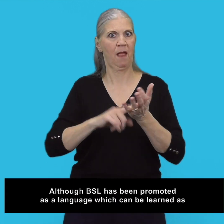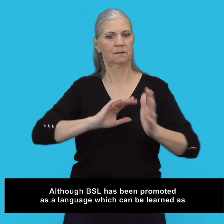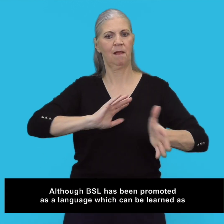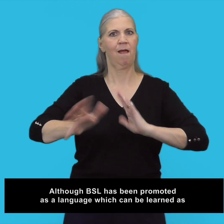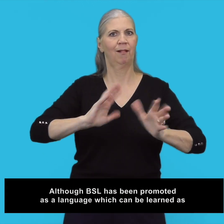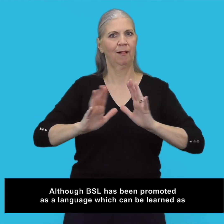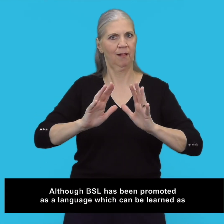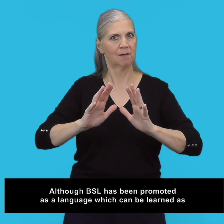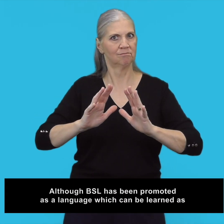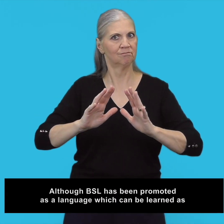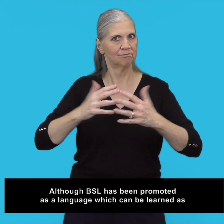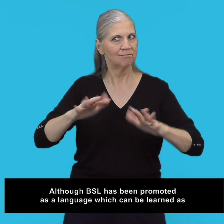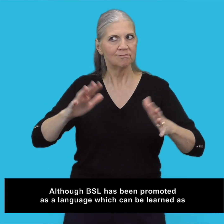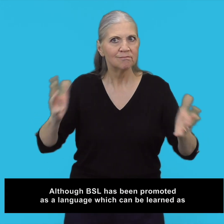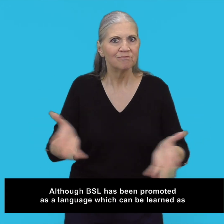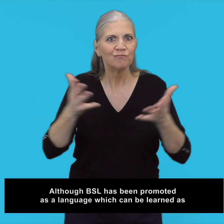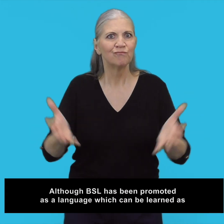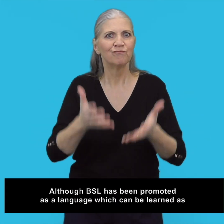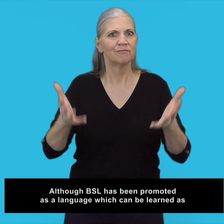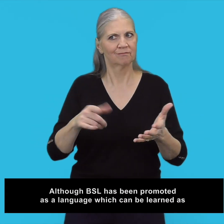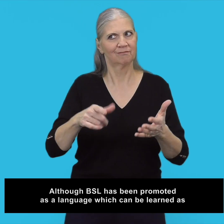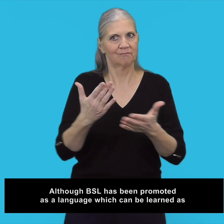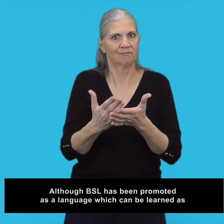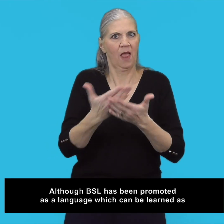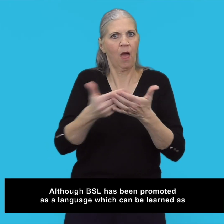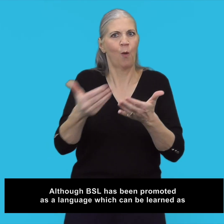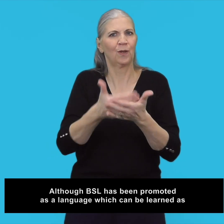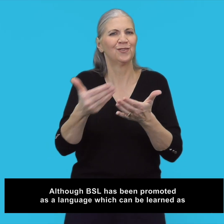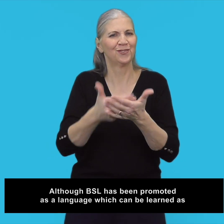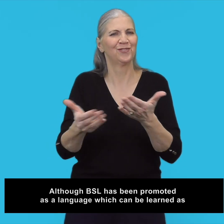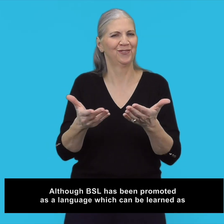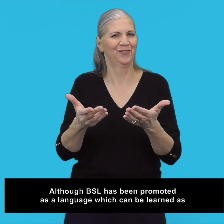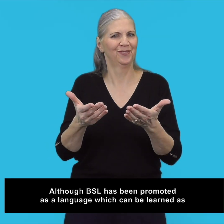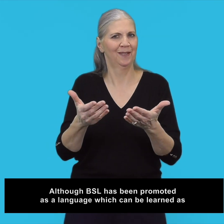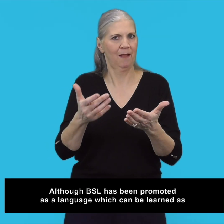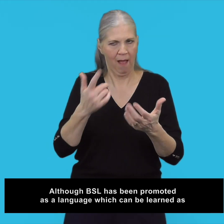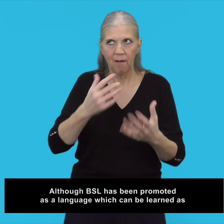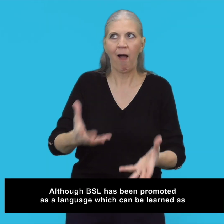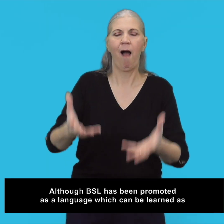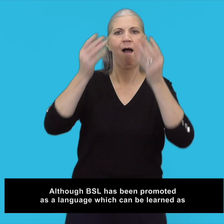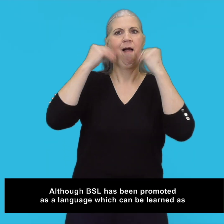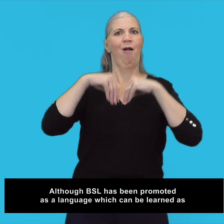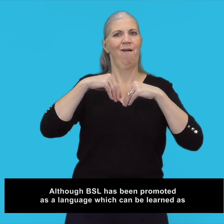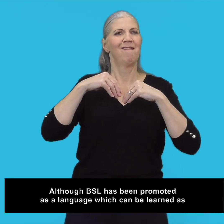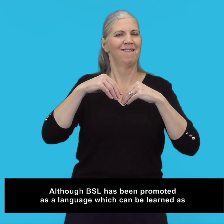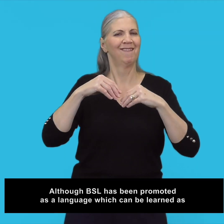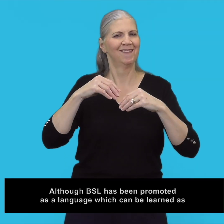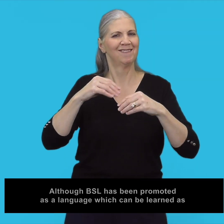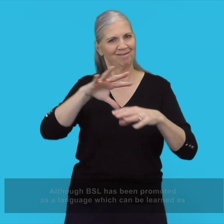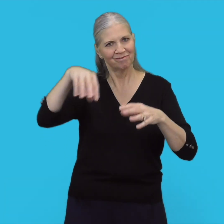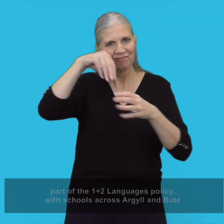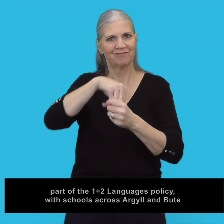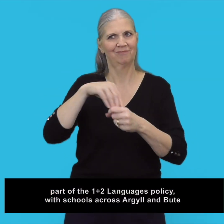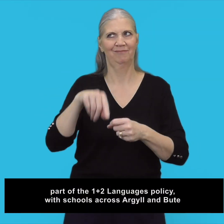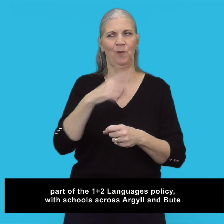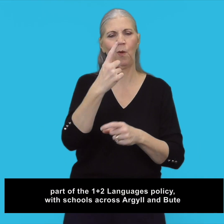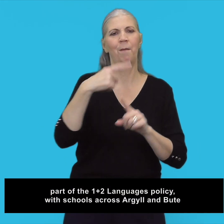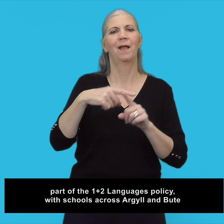Although BSL has been promoted as a language which can be learned as part of the 1+2 languages